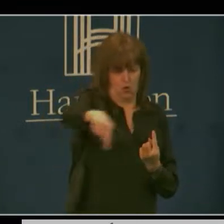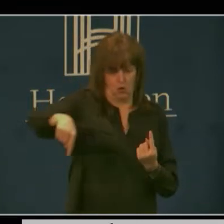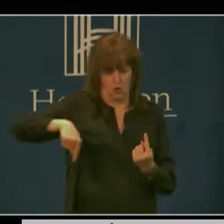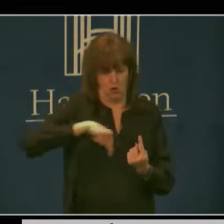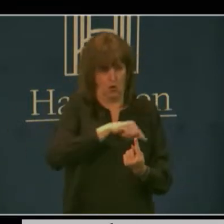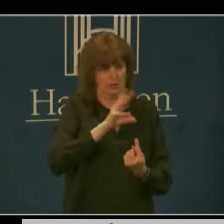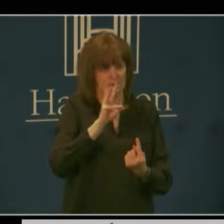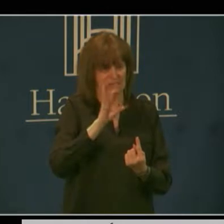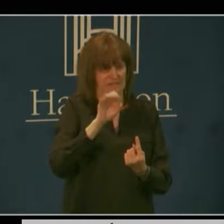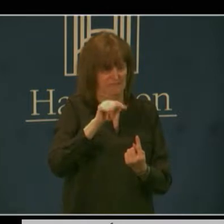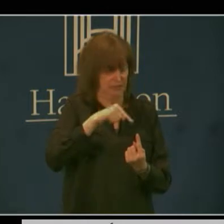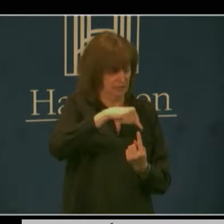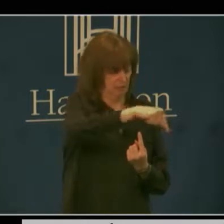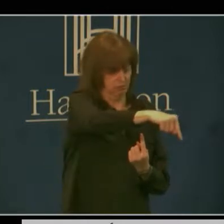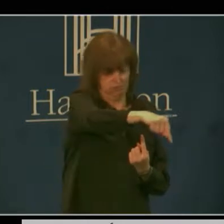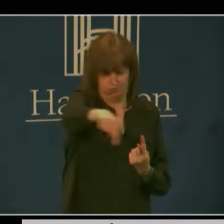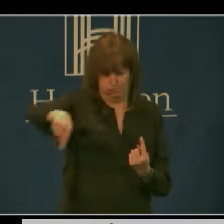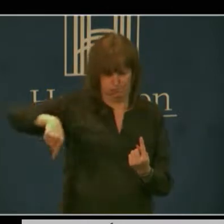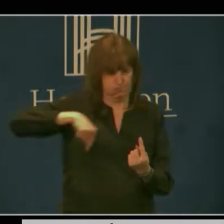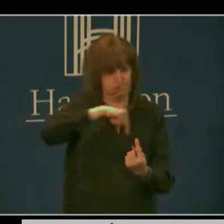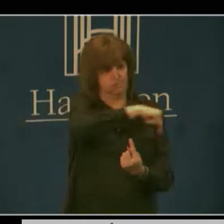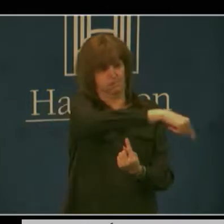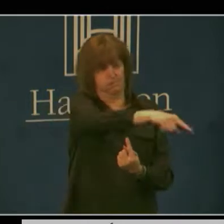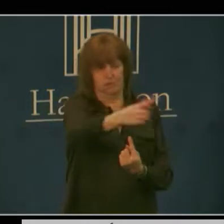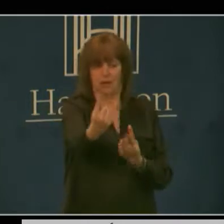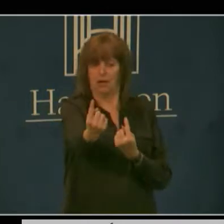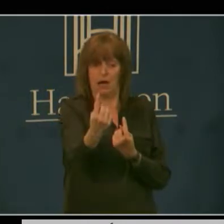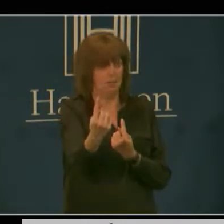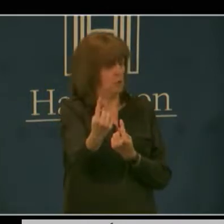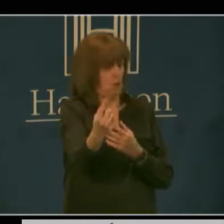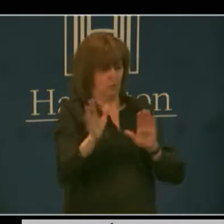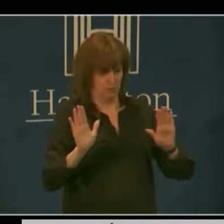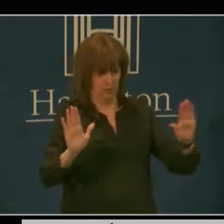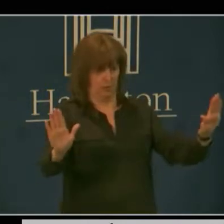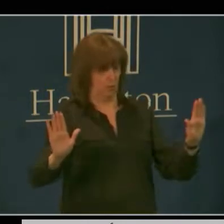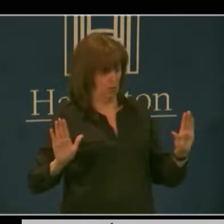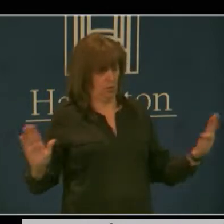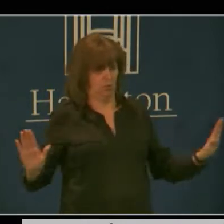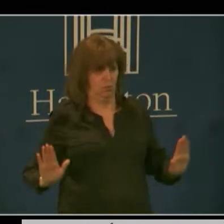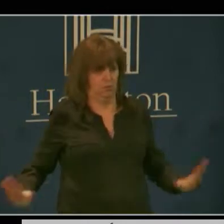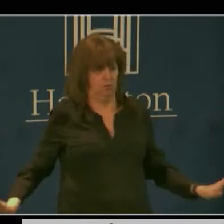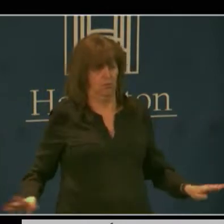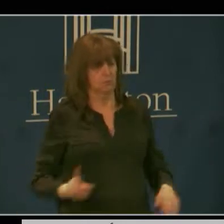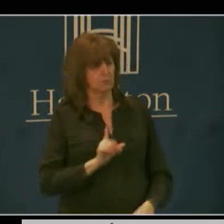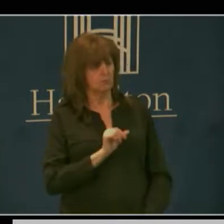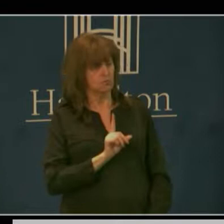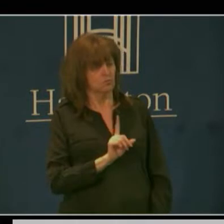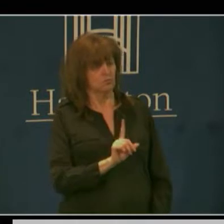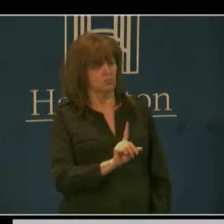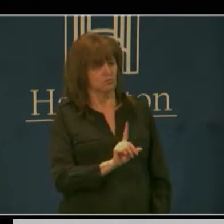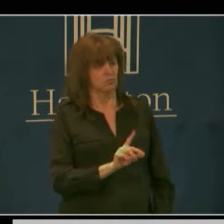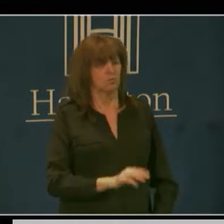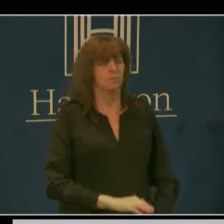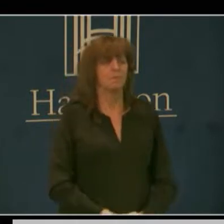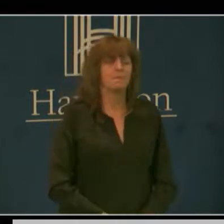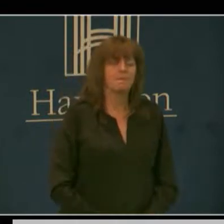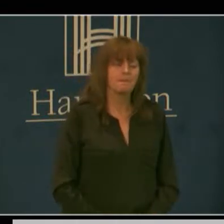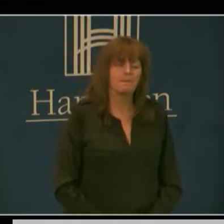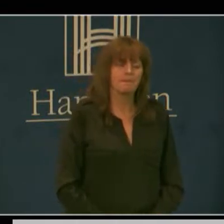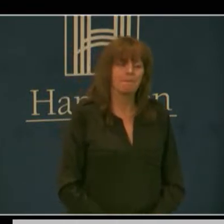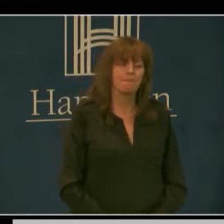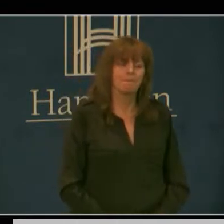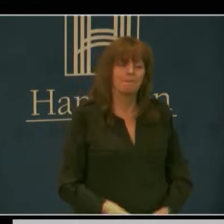no one within that 6-foot circle and make sure that you're in no place where you